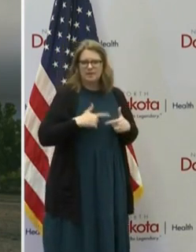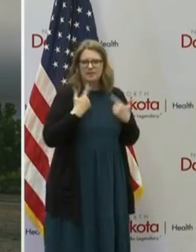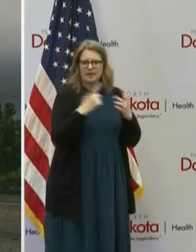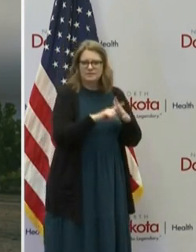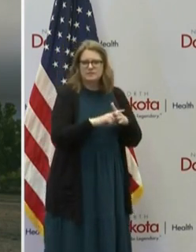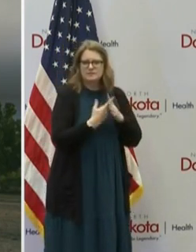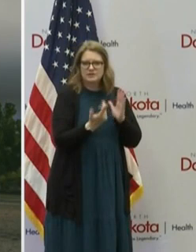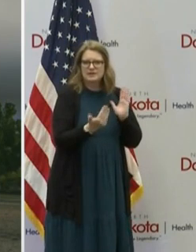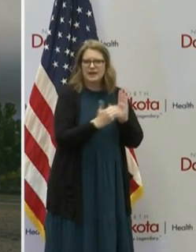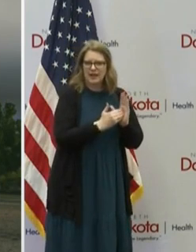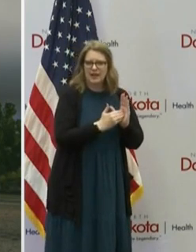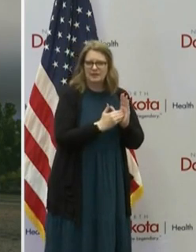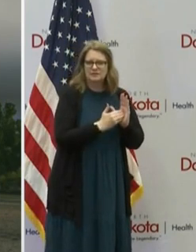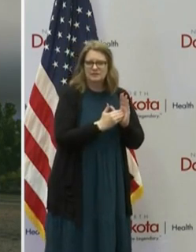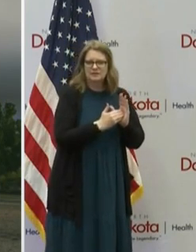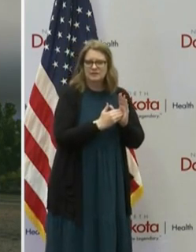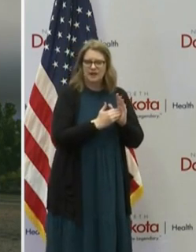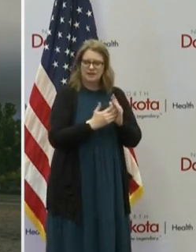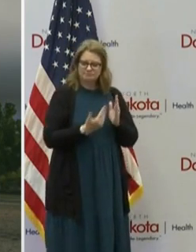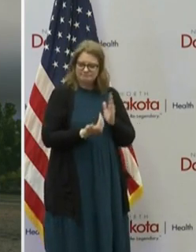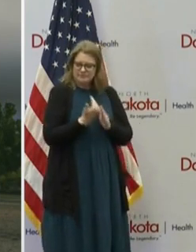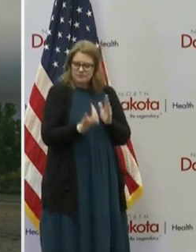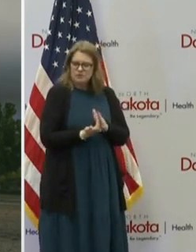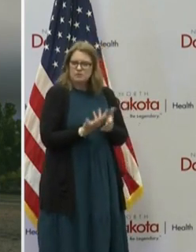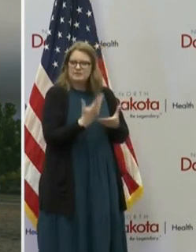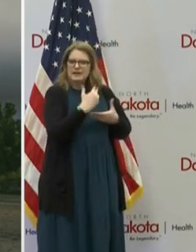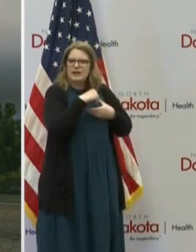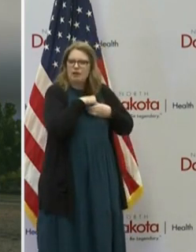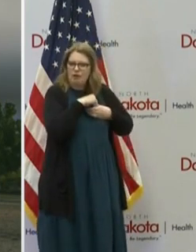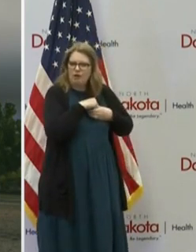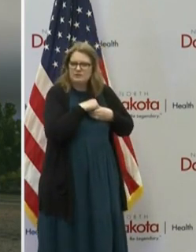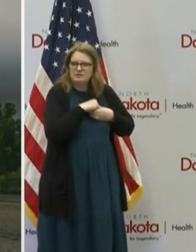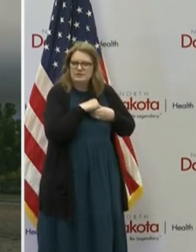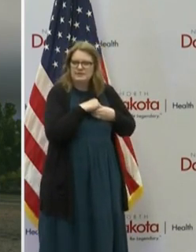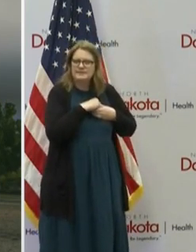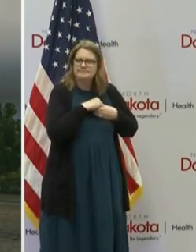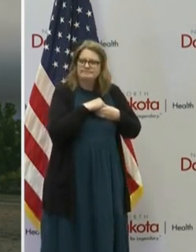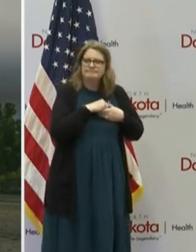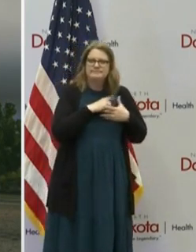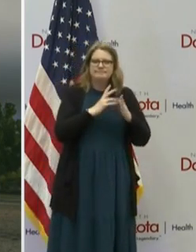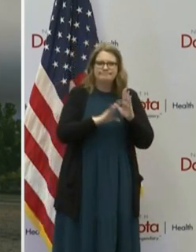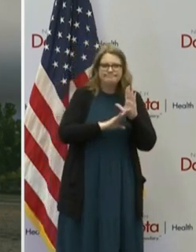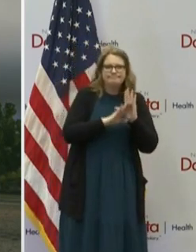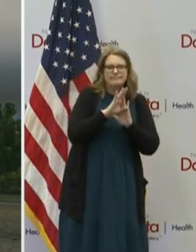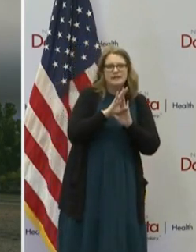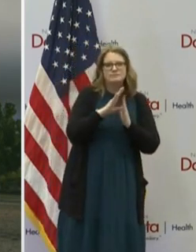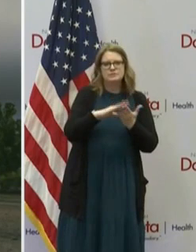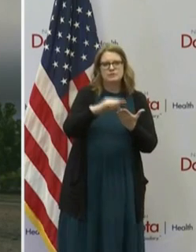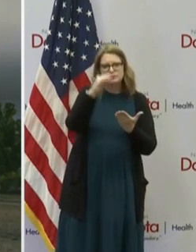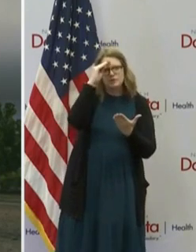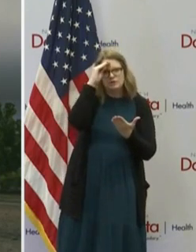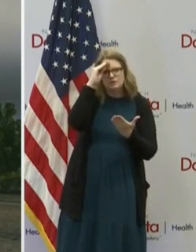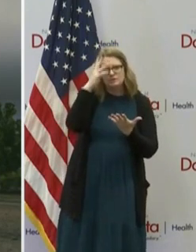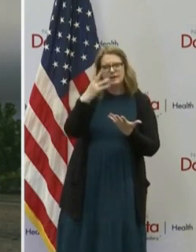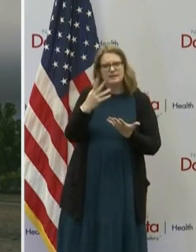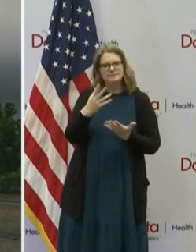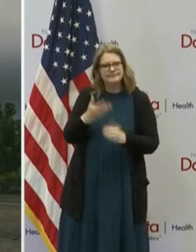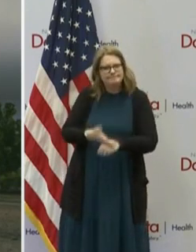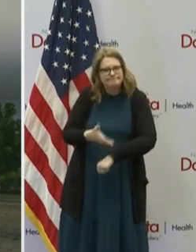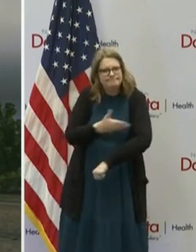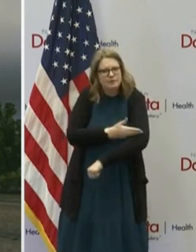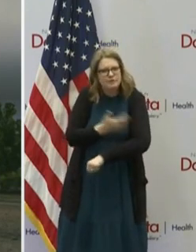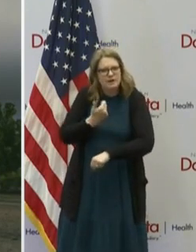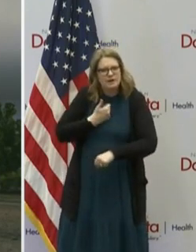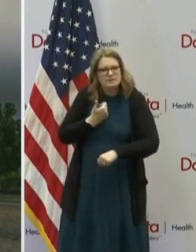anew. In each of us has an opportunity to grow, to learn, to become our better selves. And these